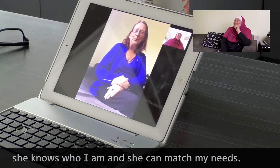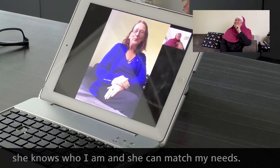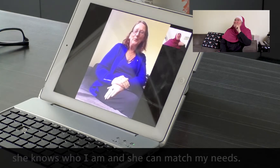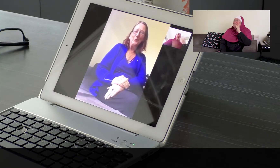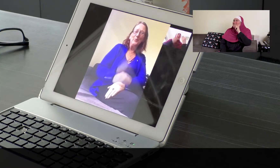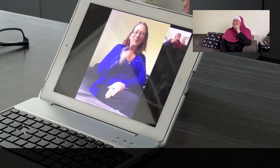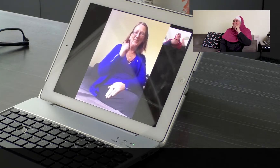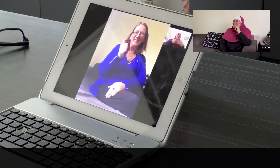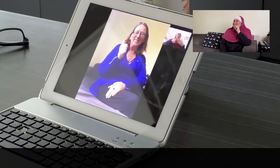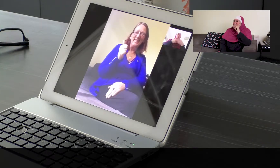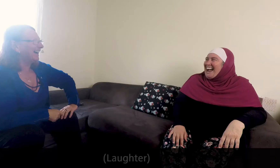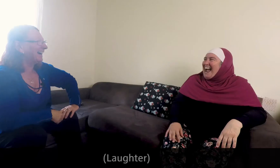needs.